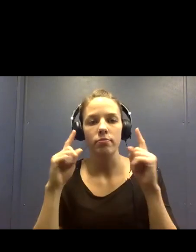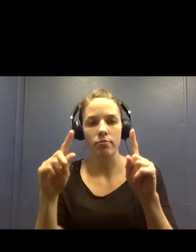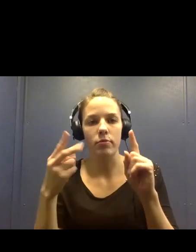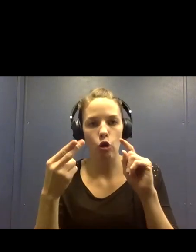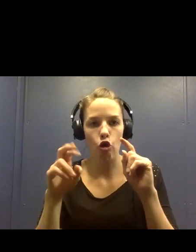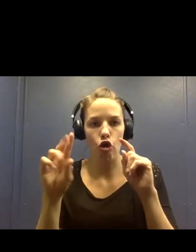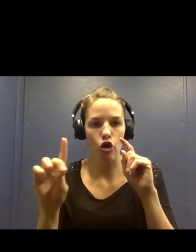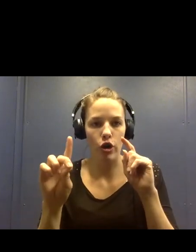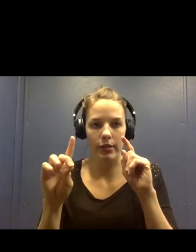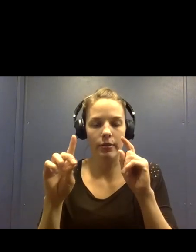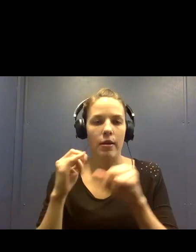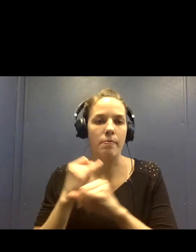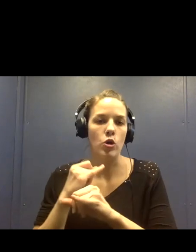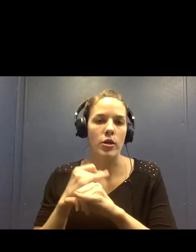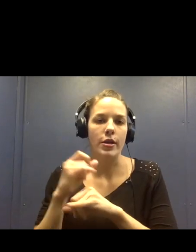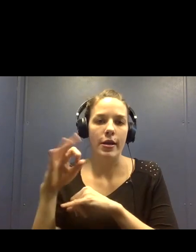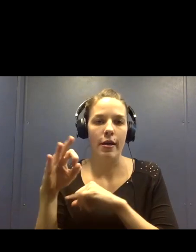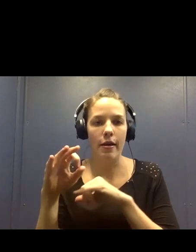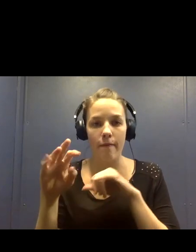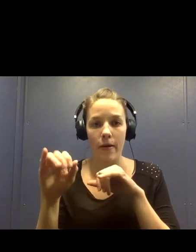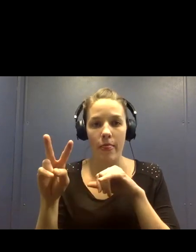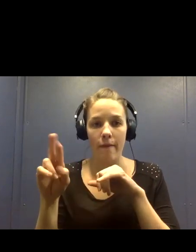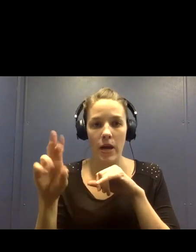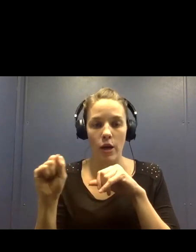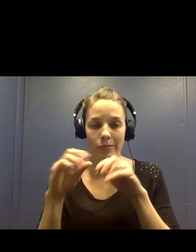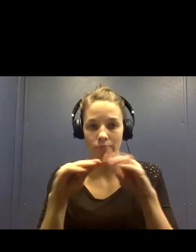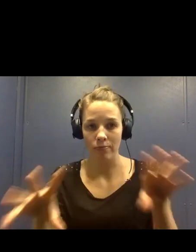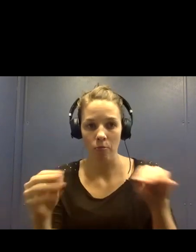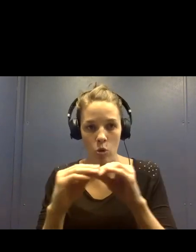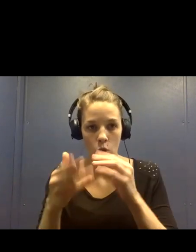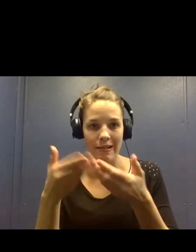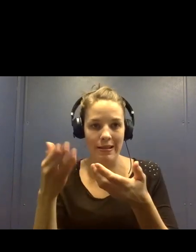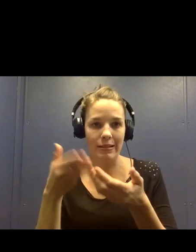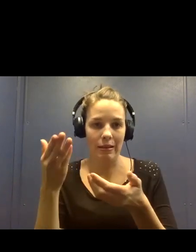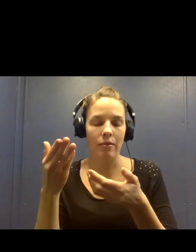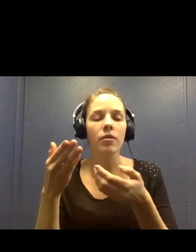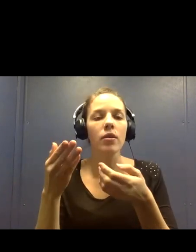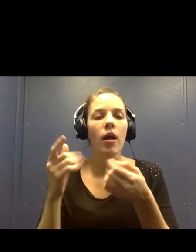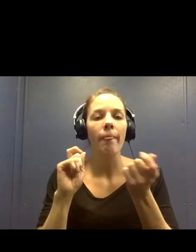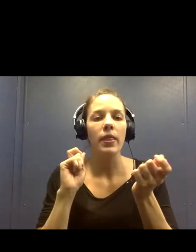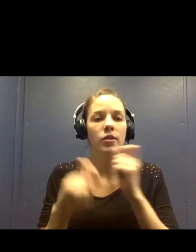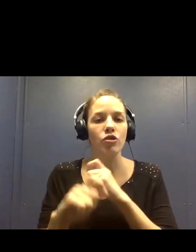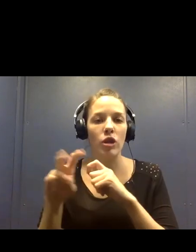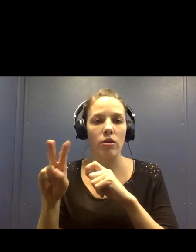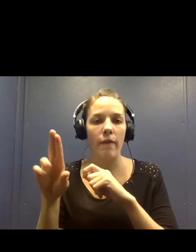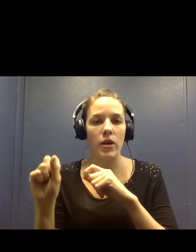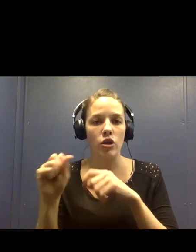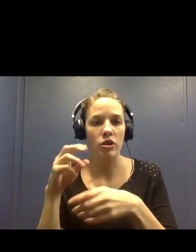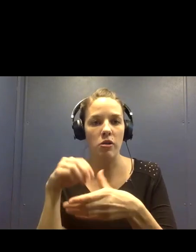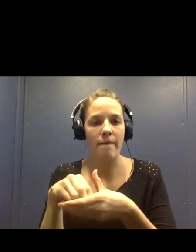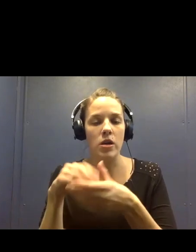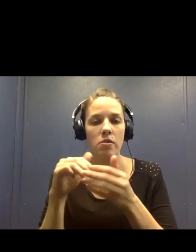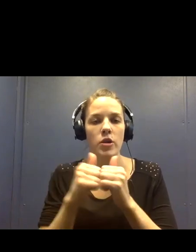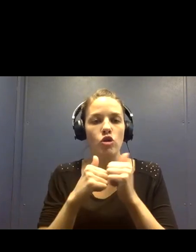immunity if the viruses transmit more easily. These changes in the virus involve a